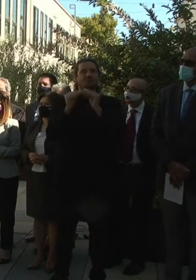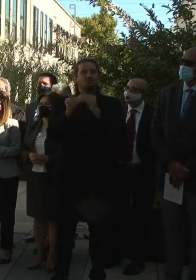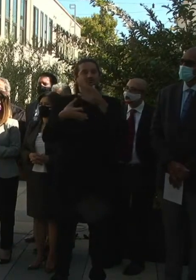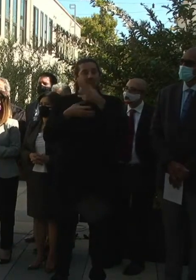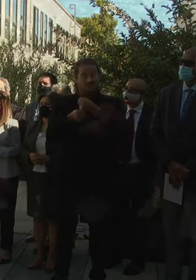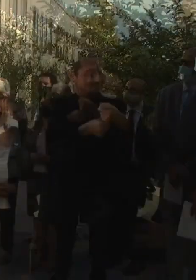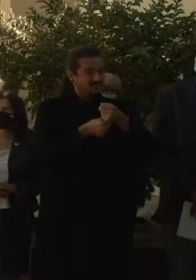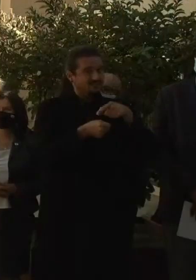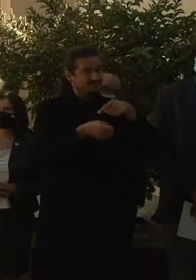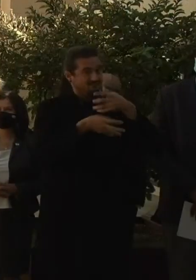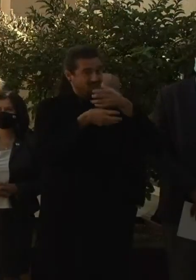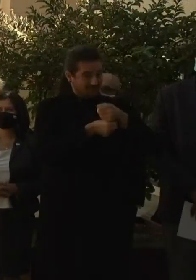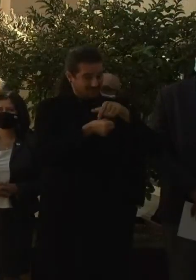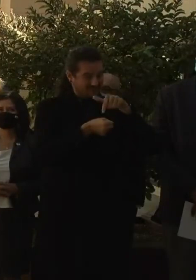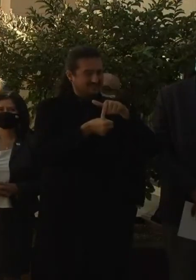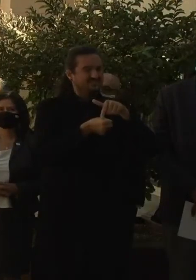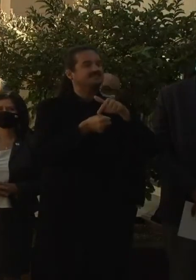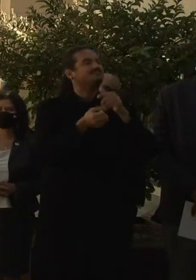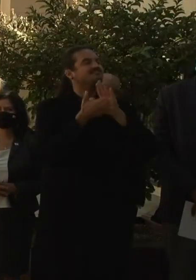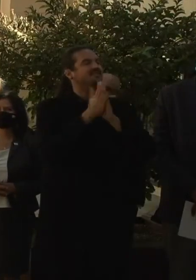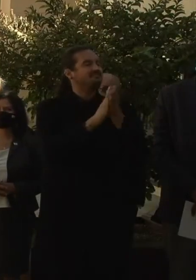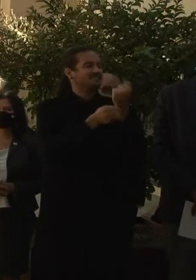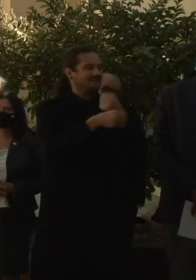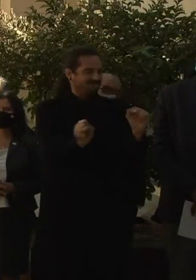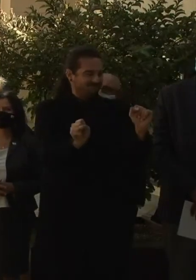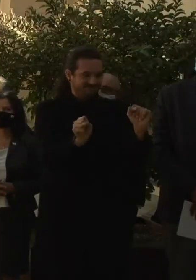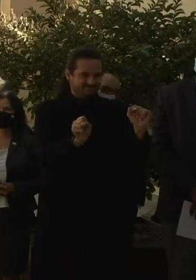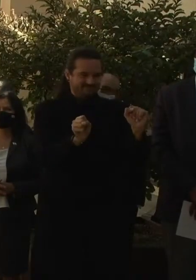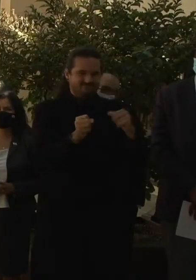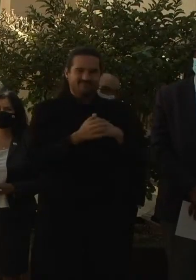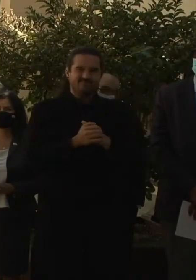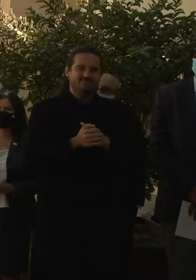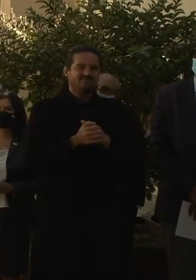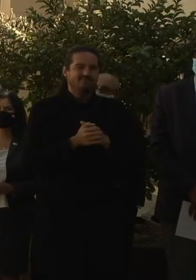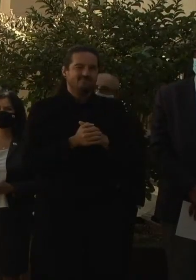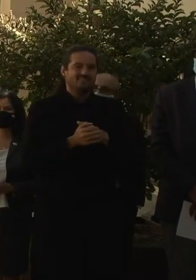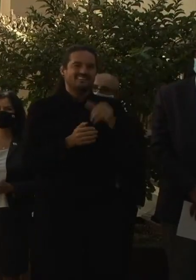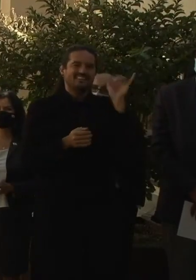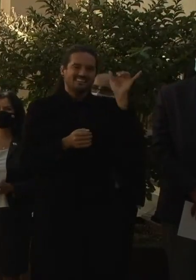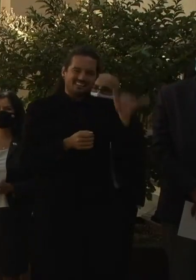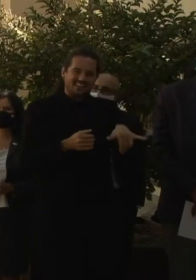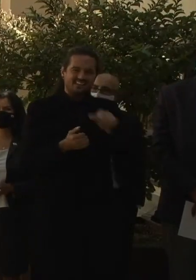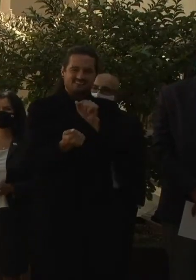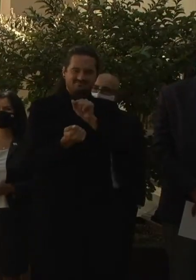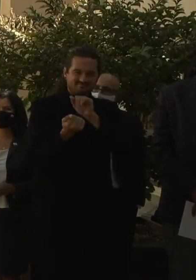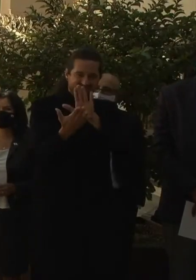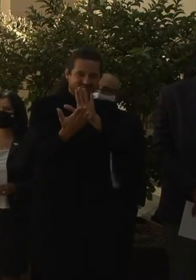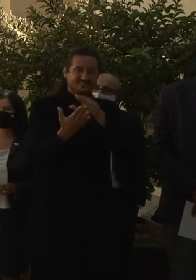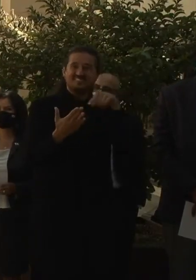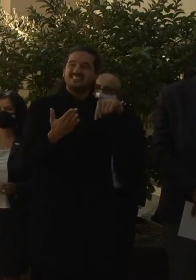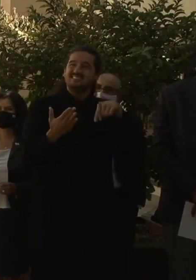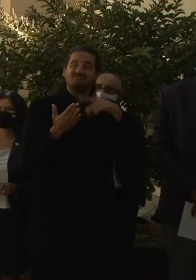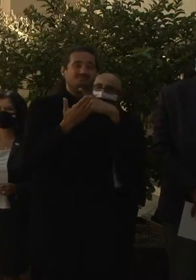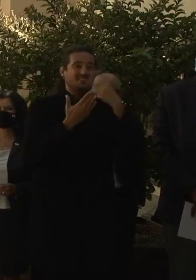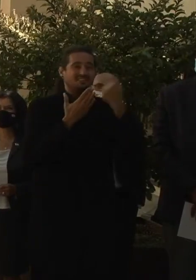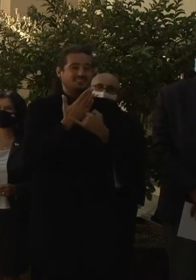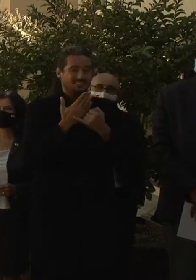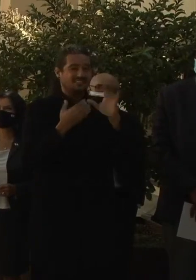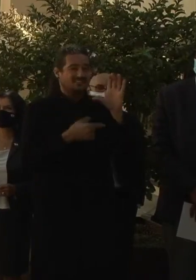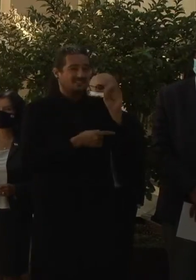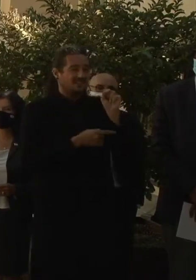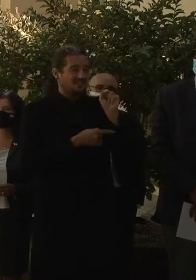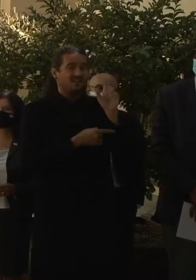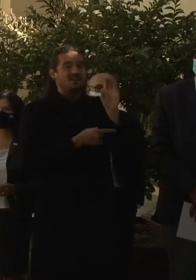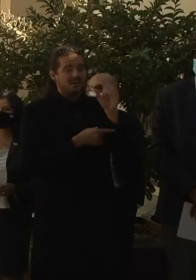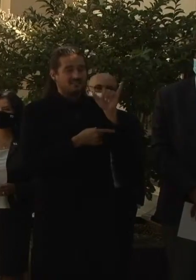about? And so projects like this, I think, demonstrably advance that cause. And that's why we're here highlighting the success of this